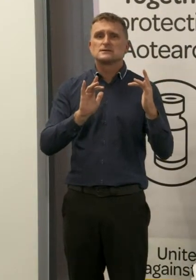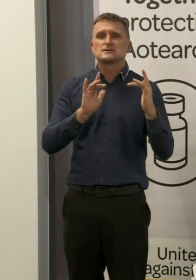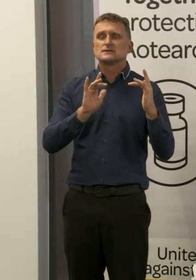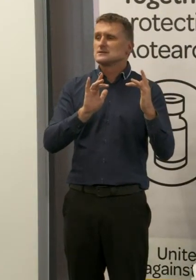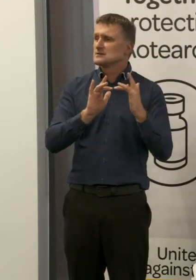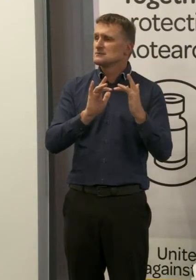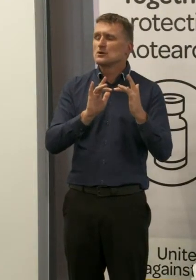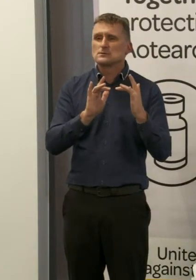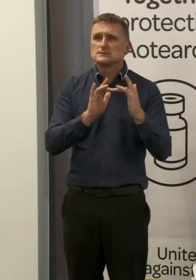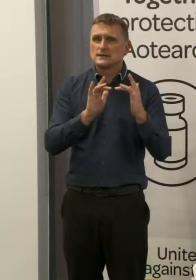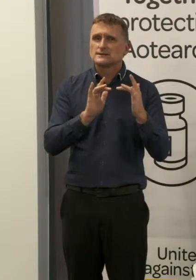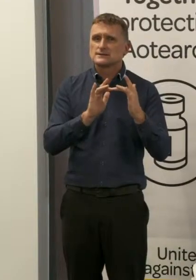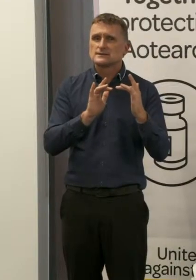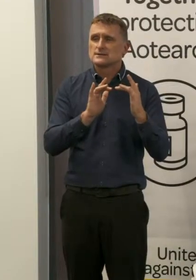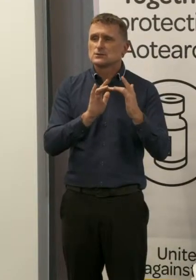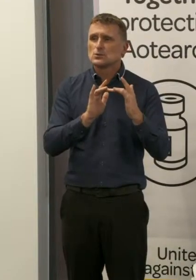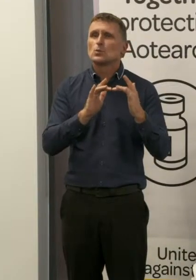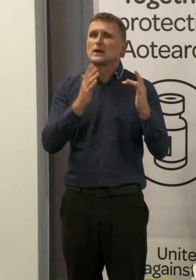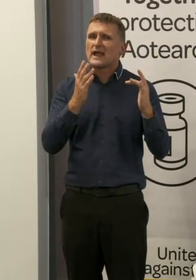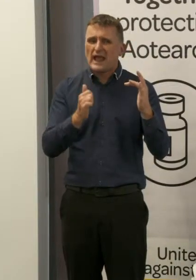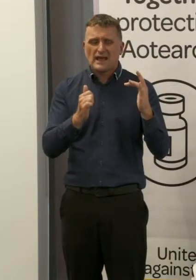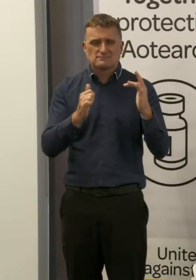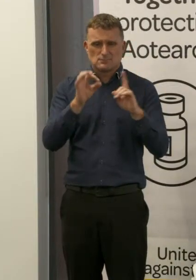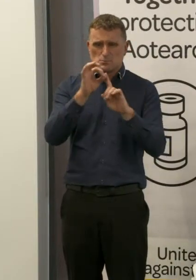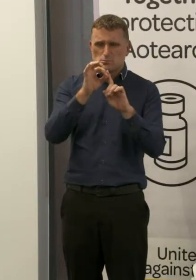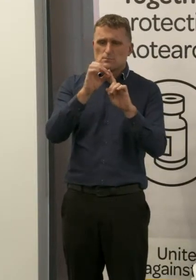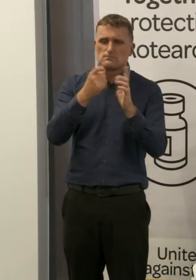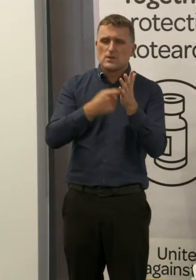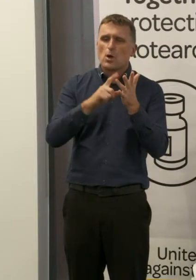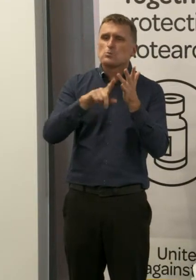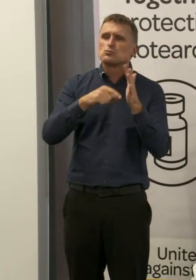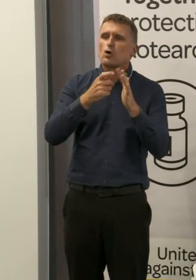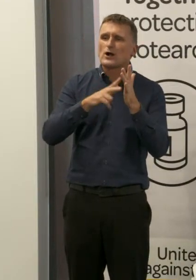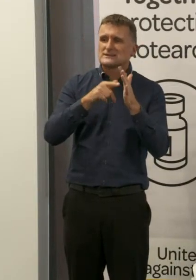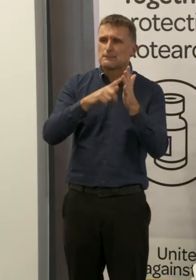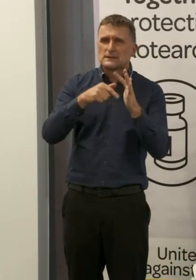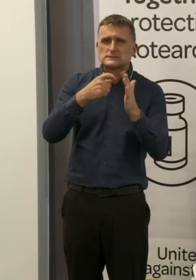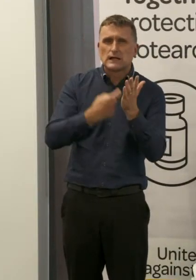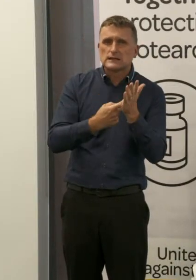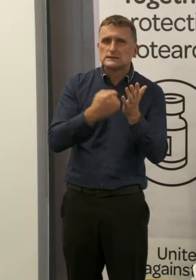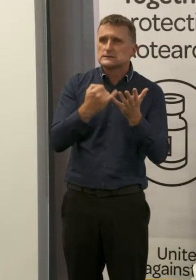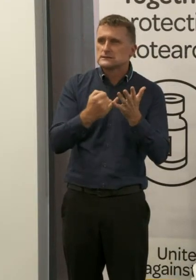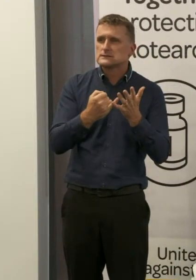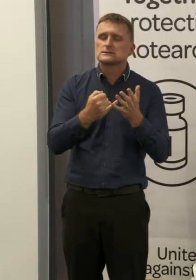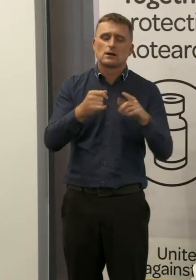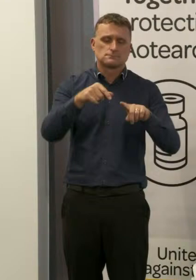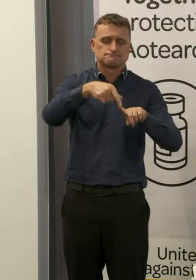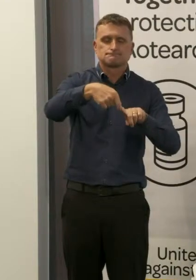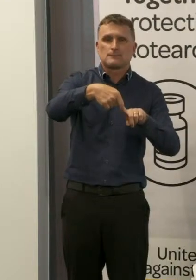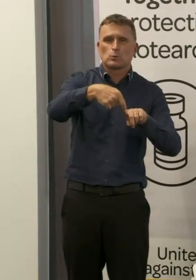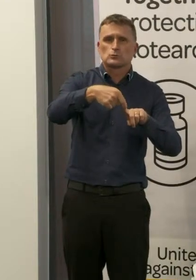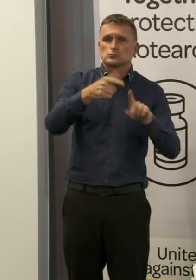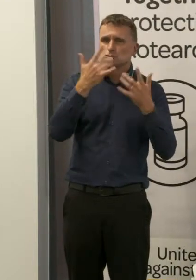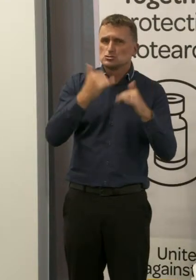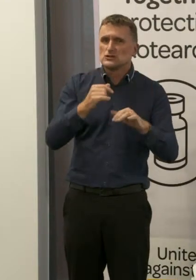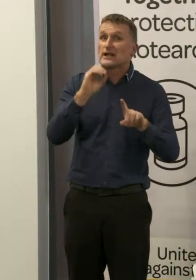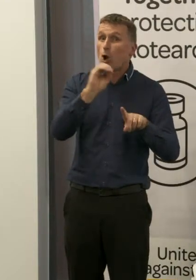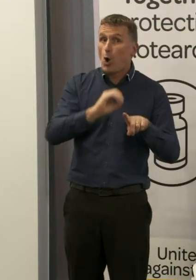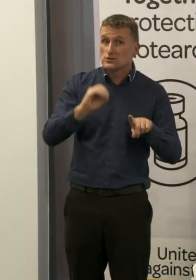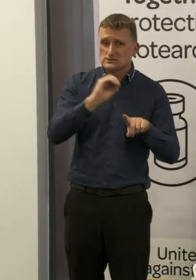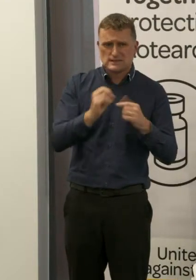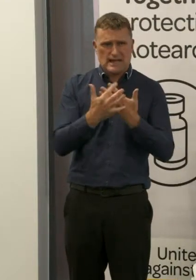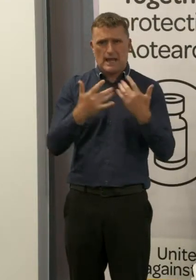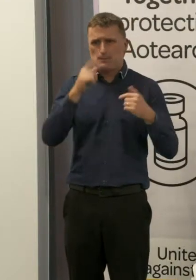in the country, and we've got another 50,000 on order. However, what I would say is that most people will not need a pulse oximeter. And